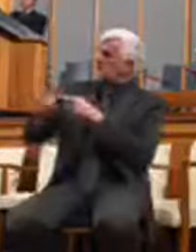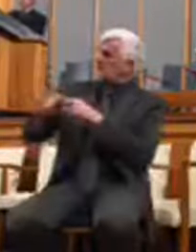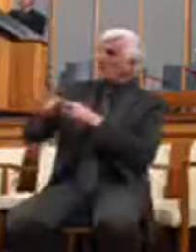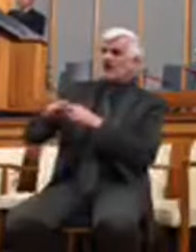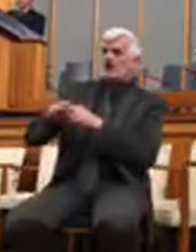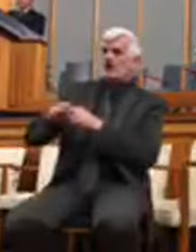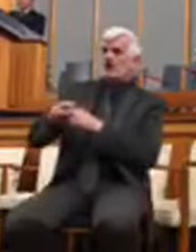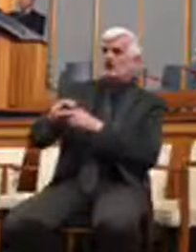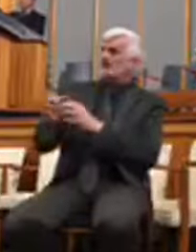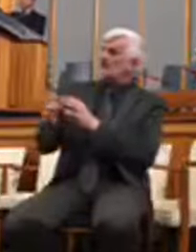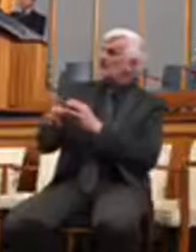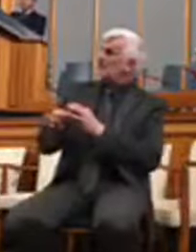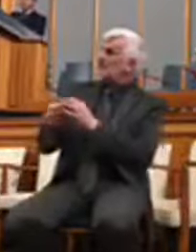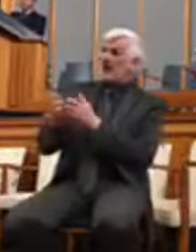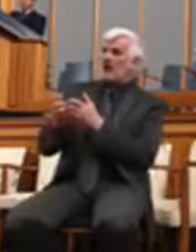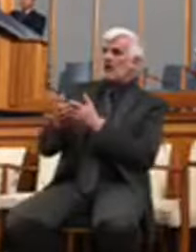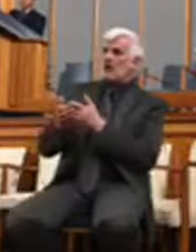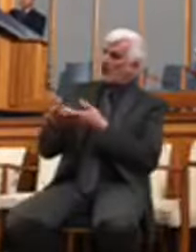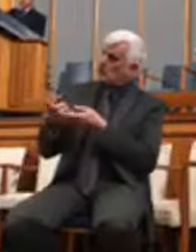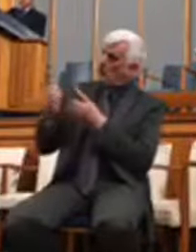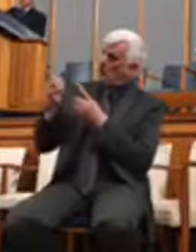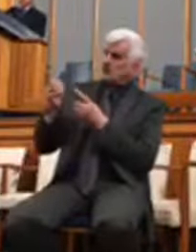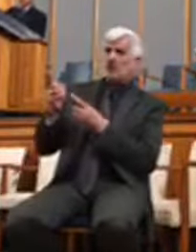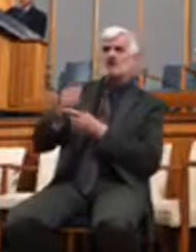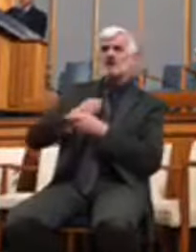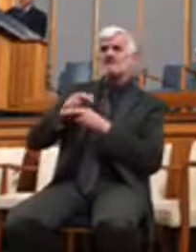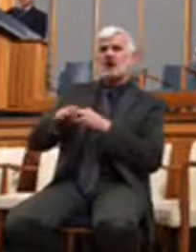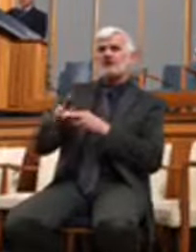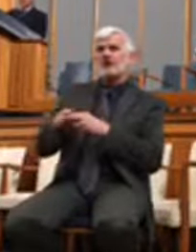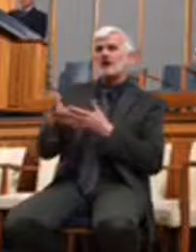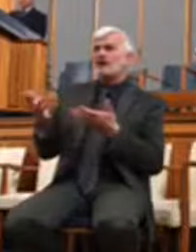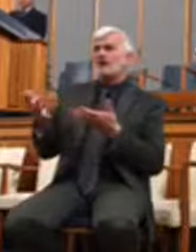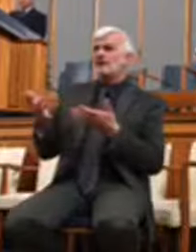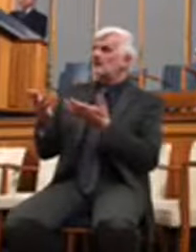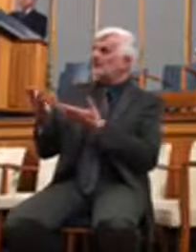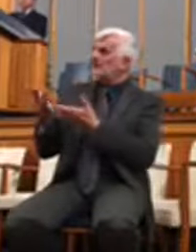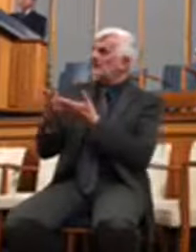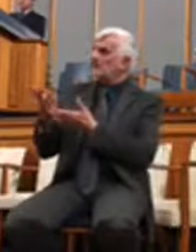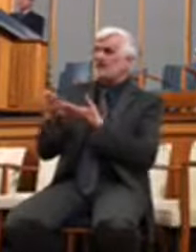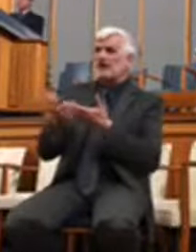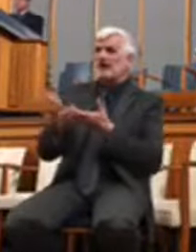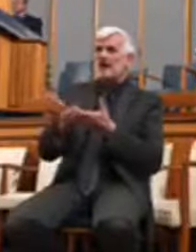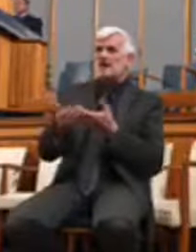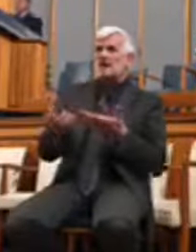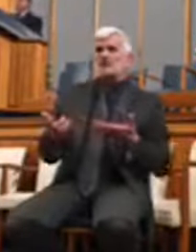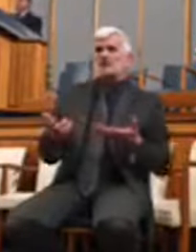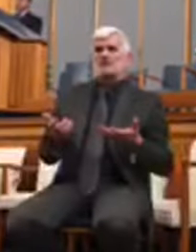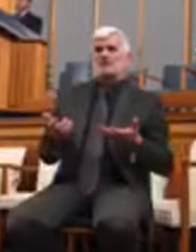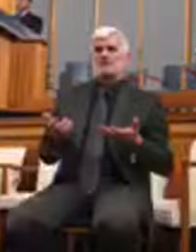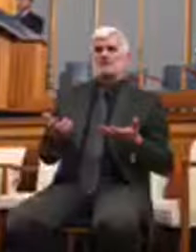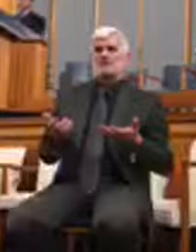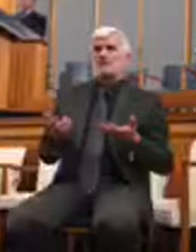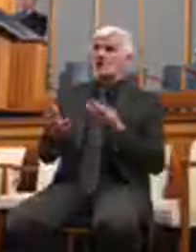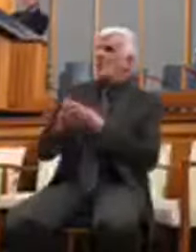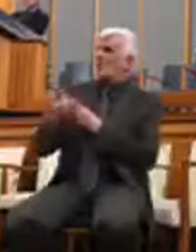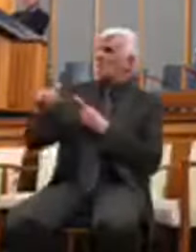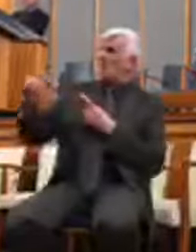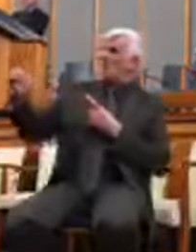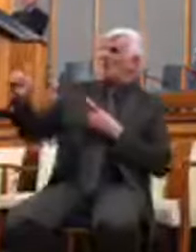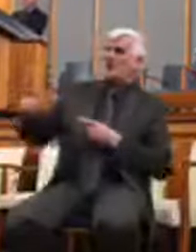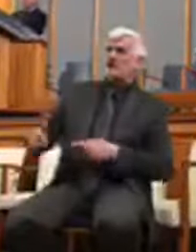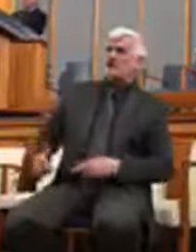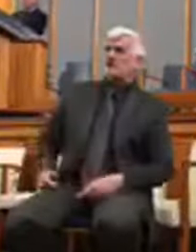a divinity, or a deity, somewhere there, aloof from me, distant and disinterested from me, but